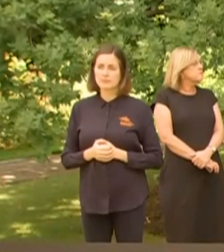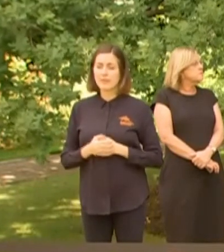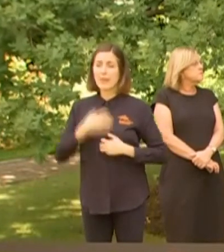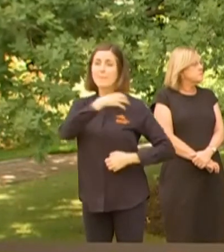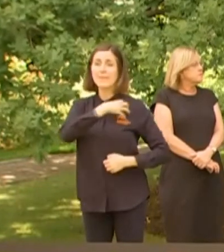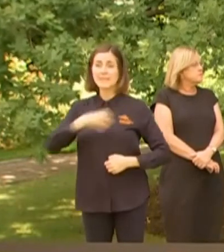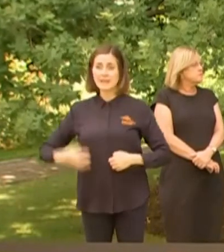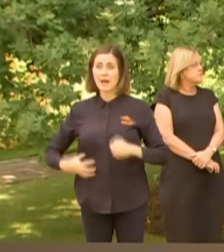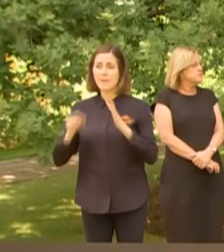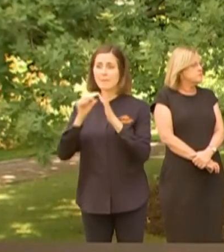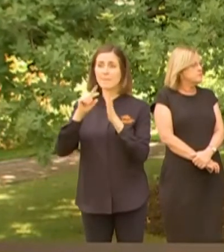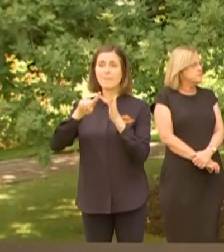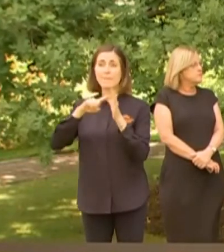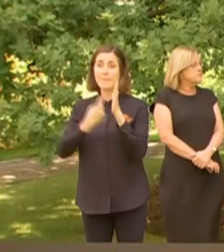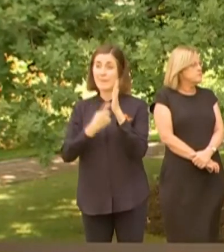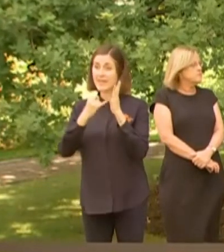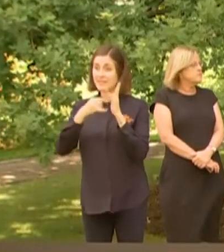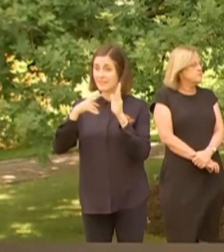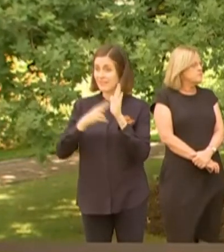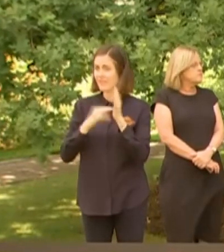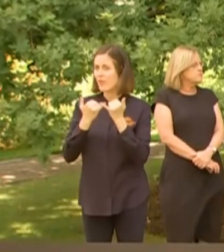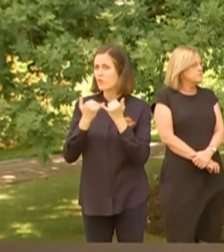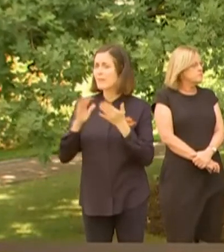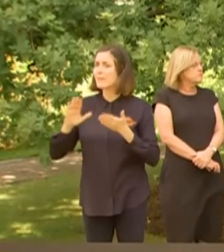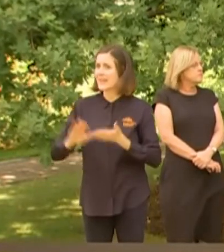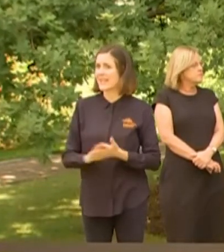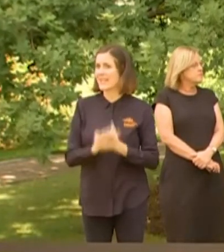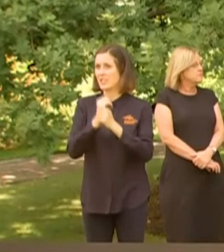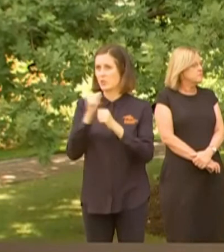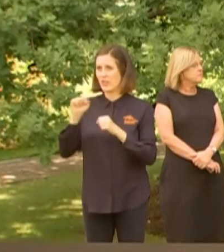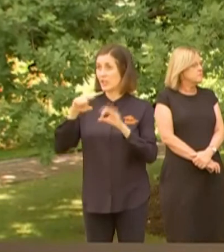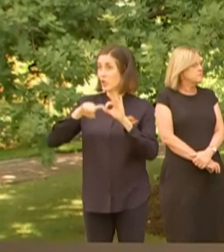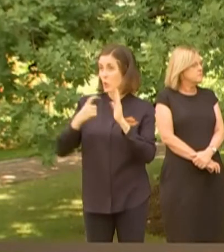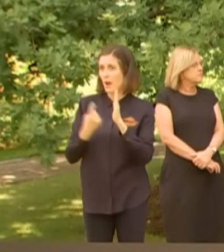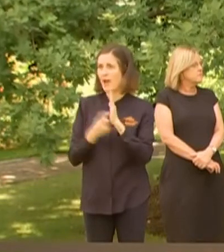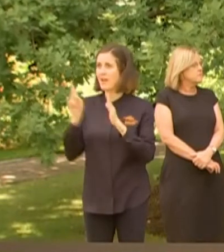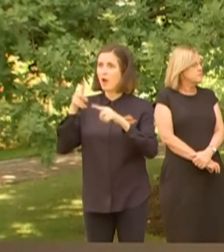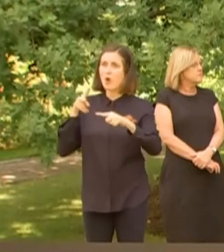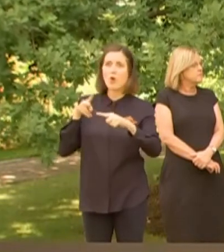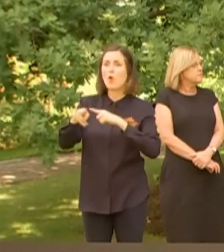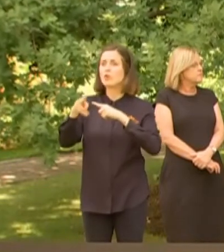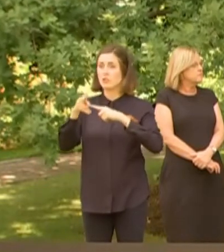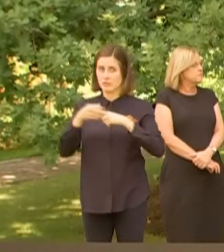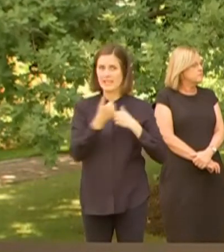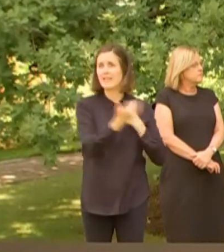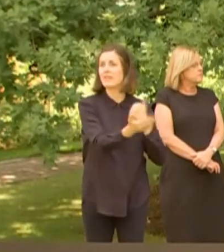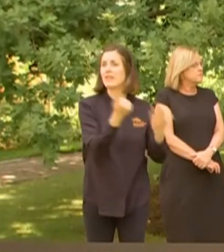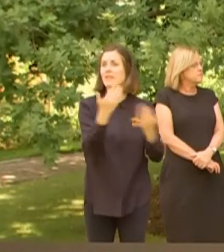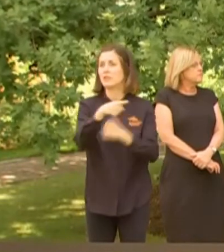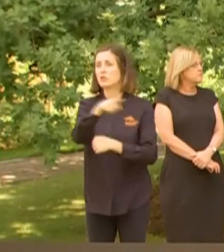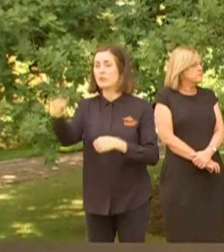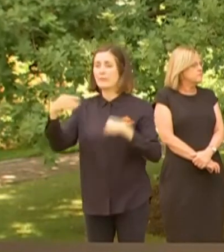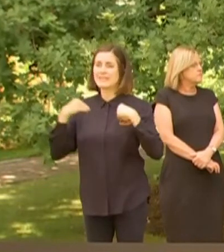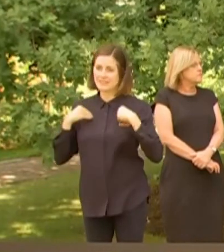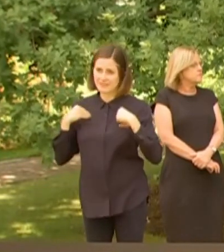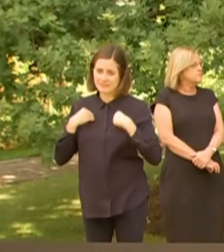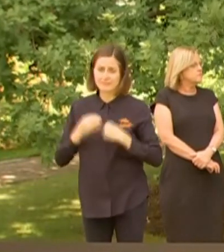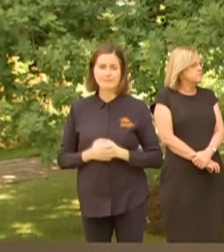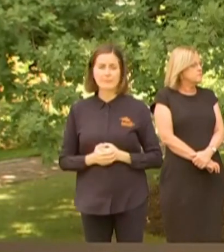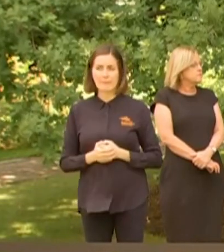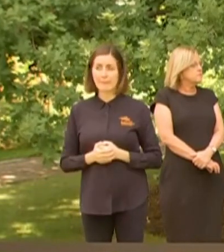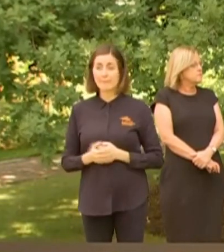pleased with where this has got to, and I'll take the opportunity. Your question gives me an opportunity to thank all of those businesses who are doing the right thing. For some,